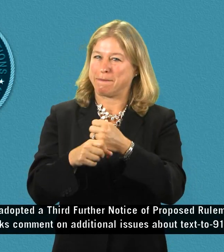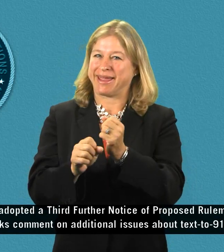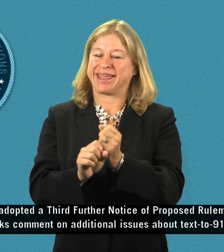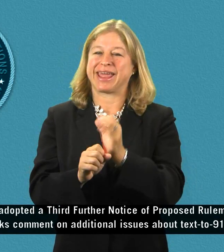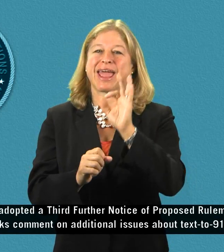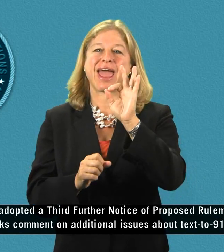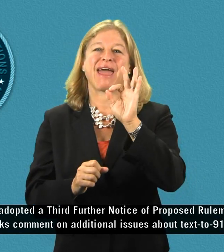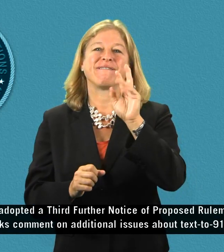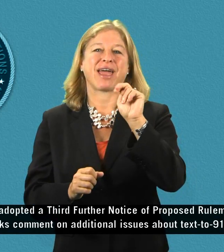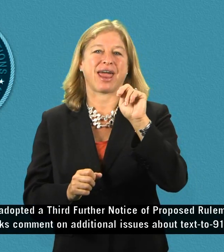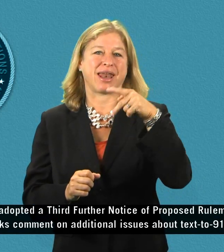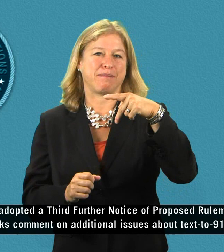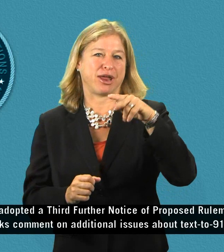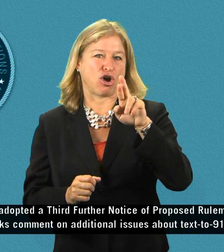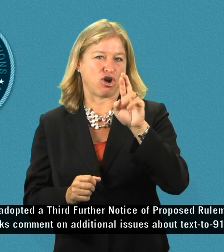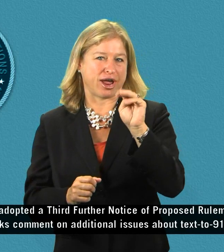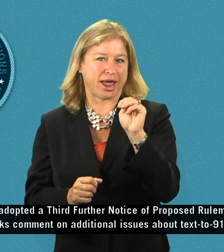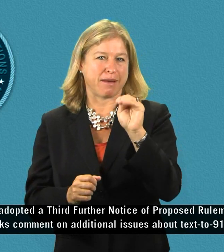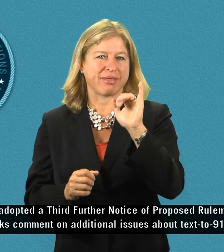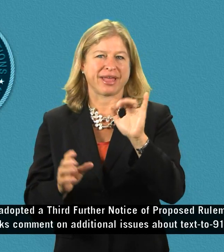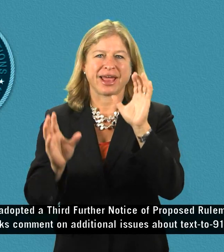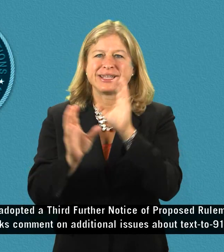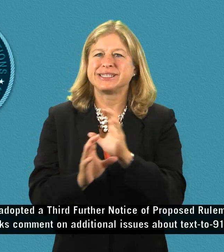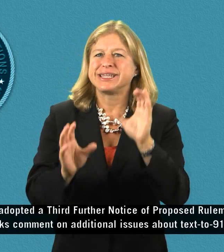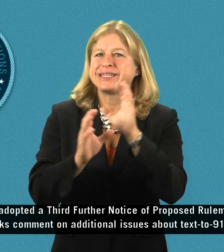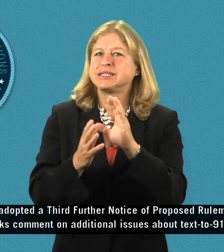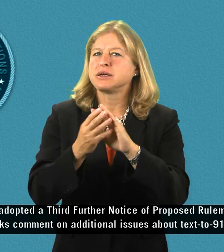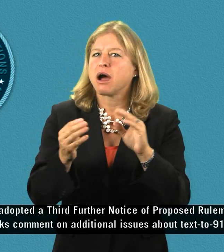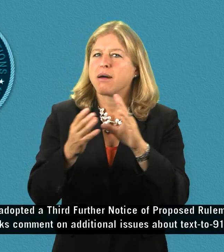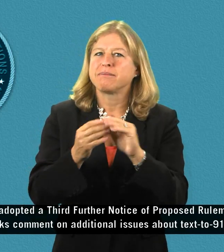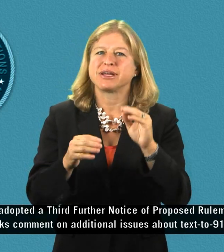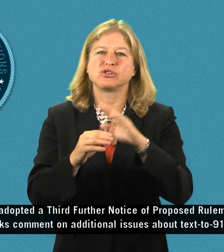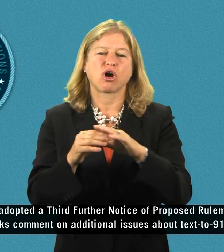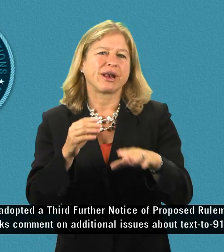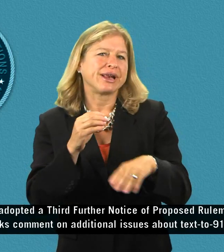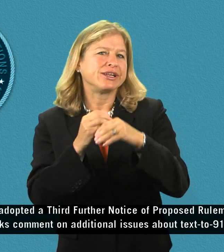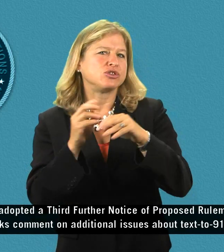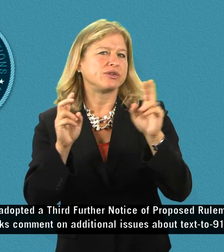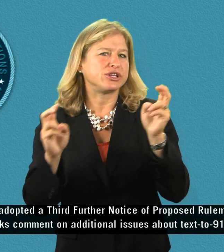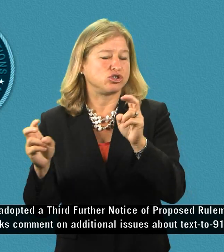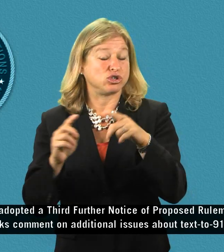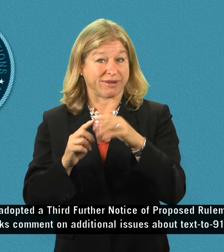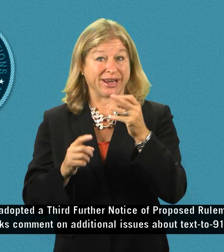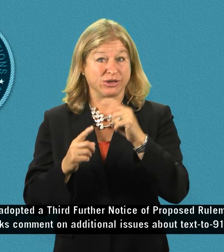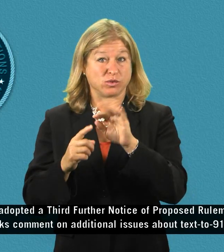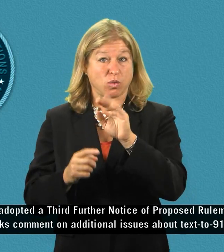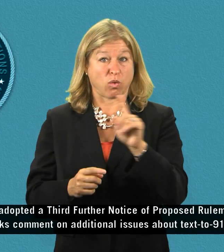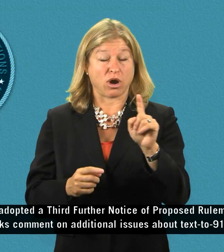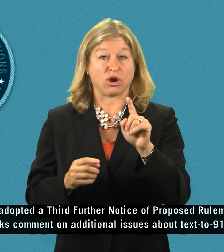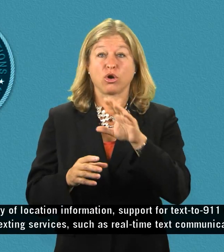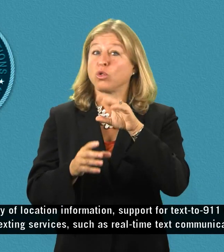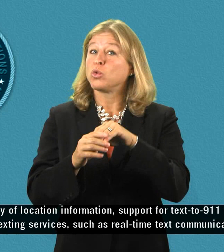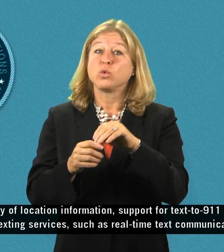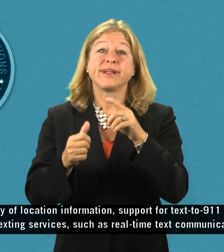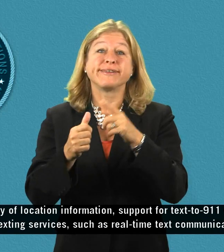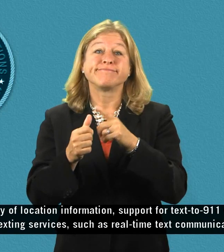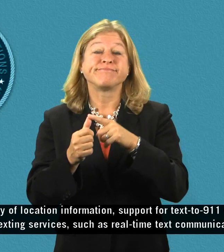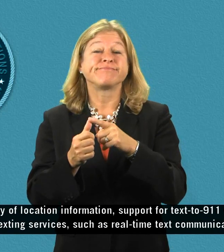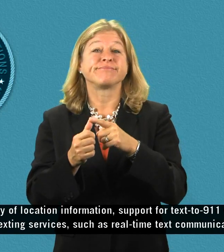FNPRM, that seeks comment on additional issues about TEXT-911, including the